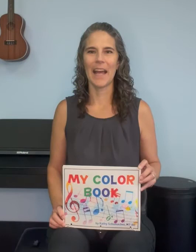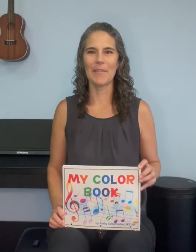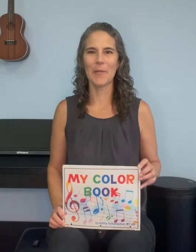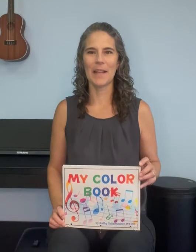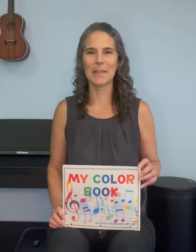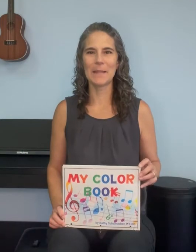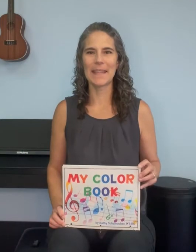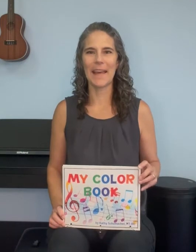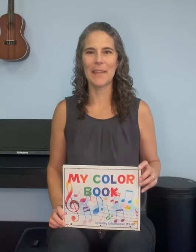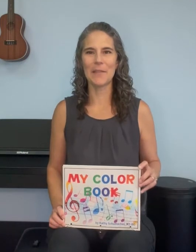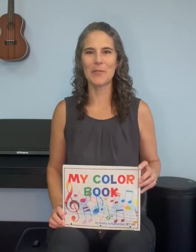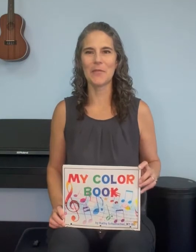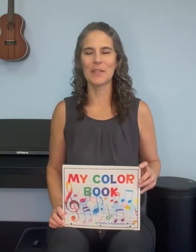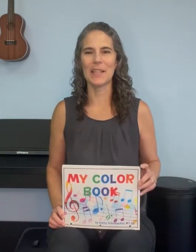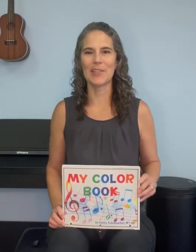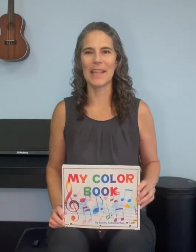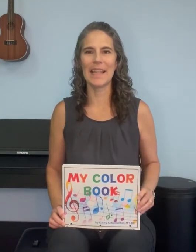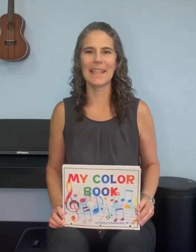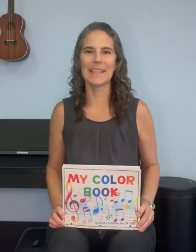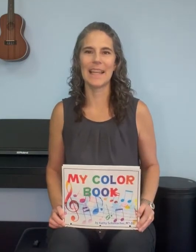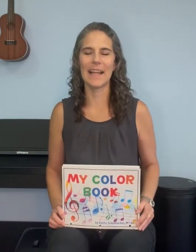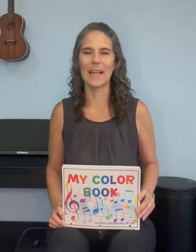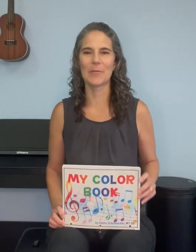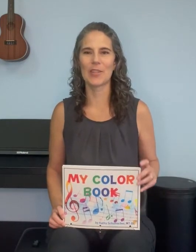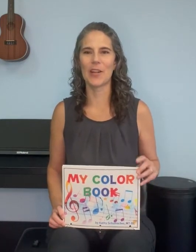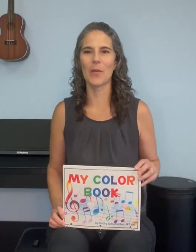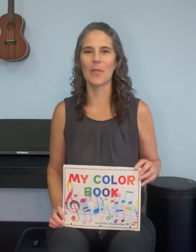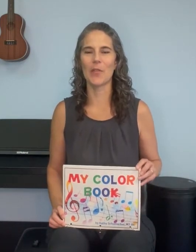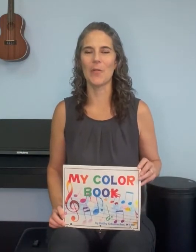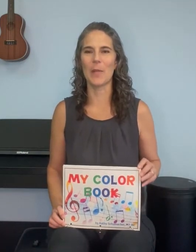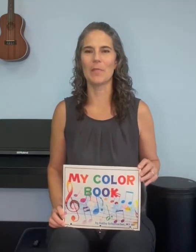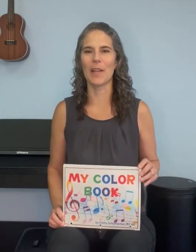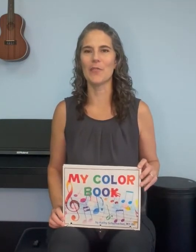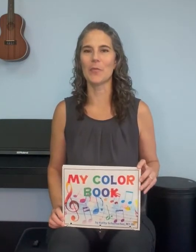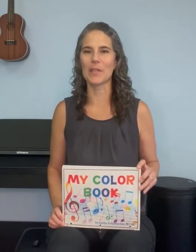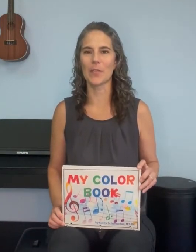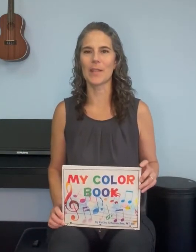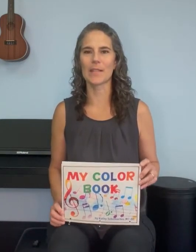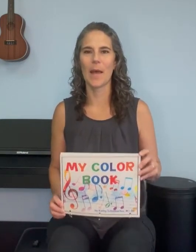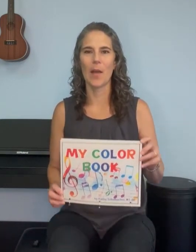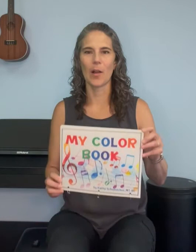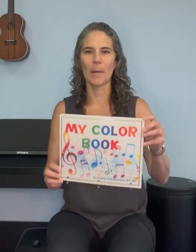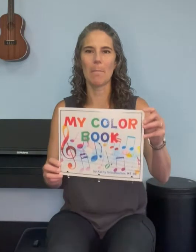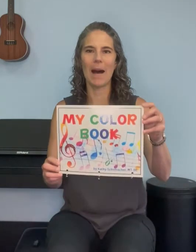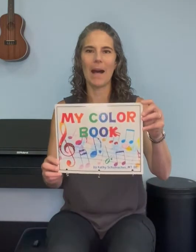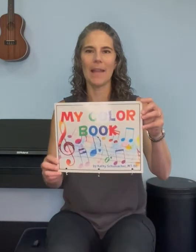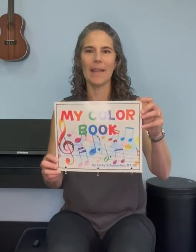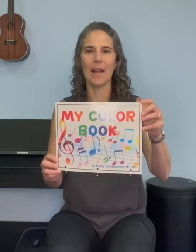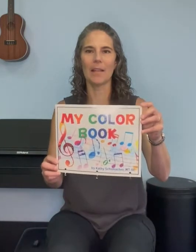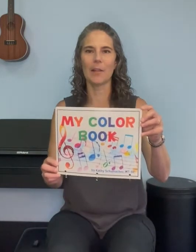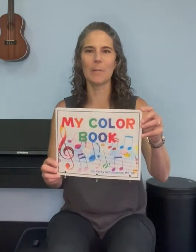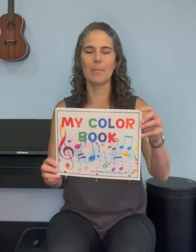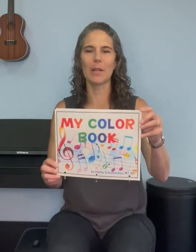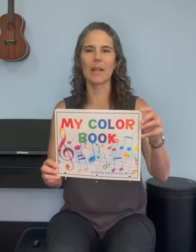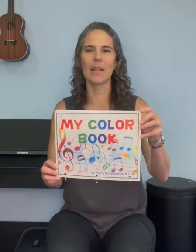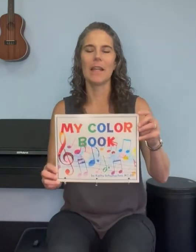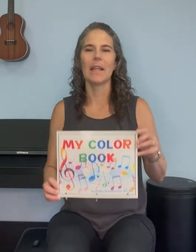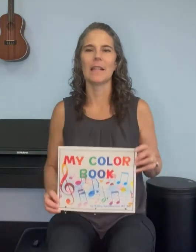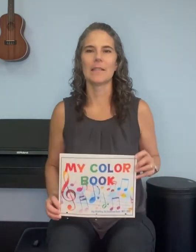Hi everyone, it's Miss Kathy from Tuneful Teaching. Today I am sharing with you a brand new resource called My Color Book. It's